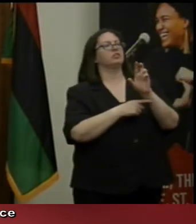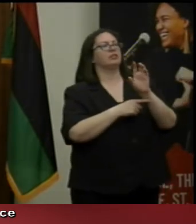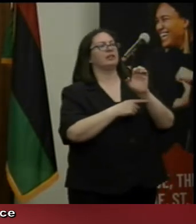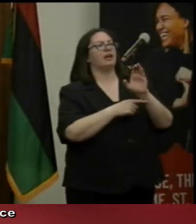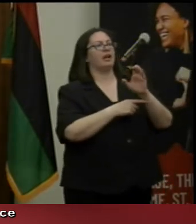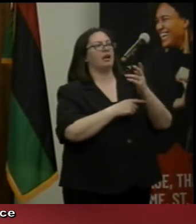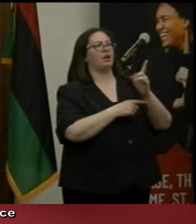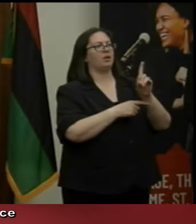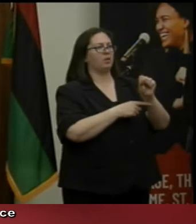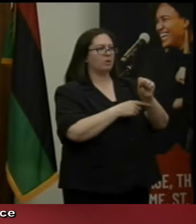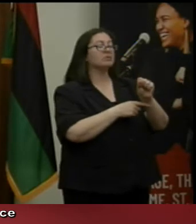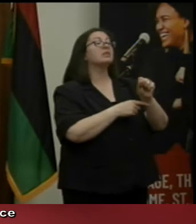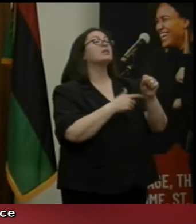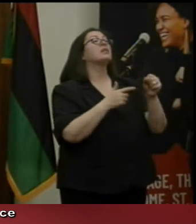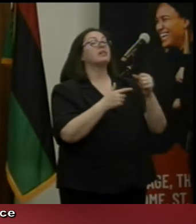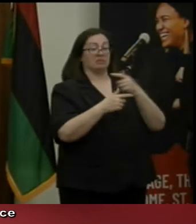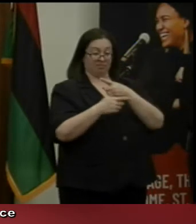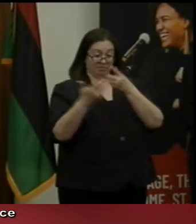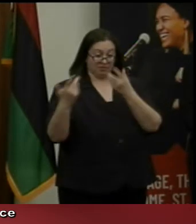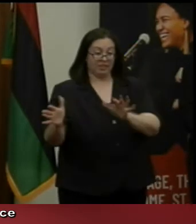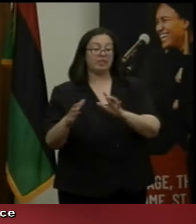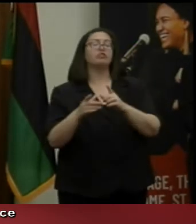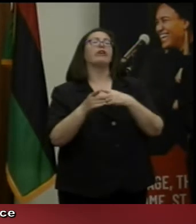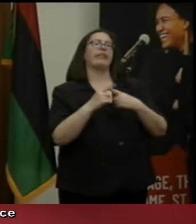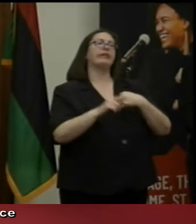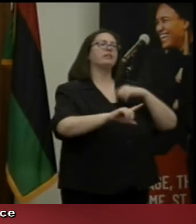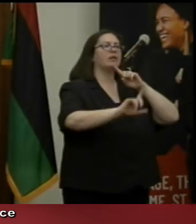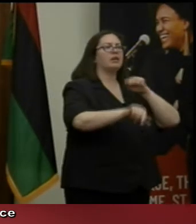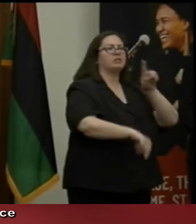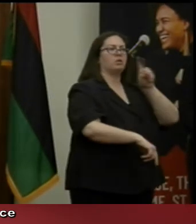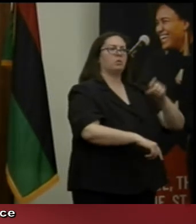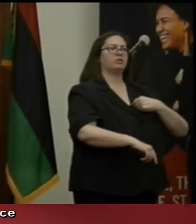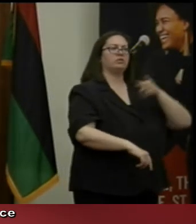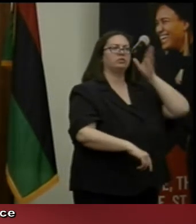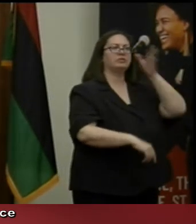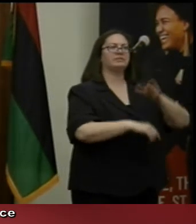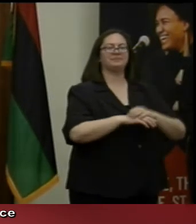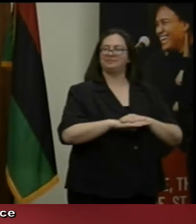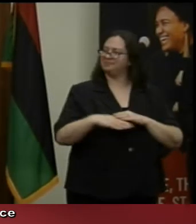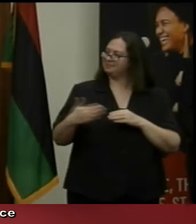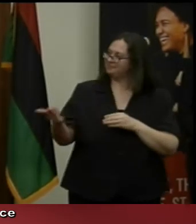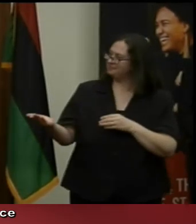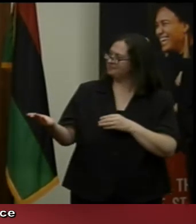back with you for questions. Thank you so much. Dr. Eccles.